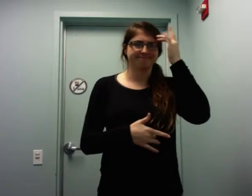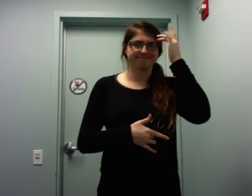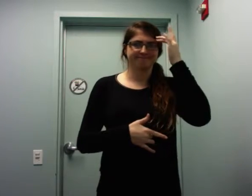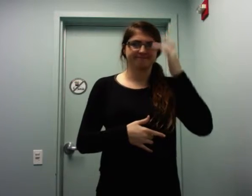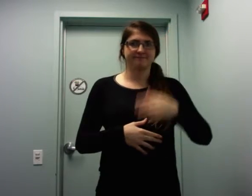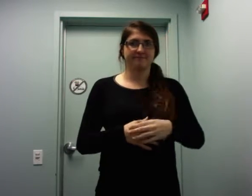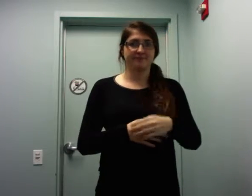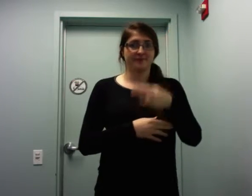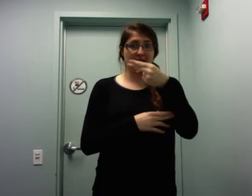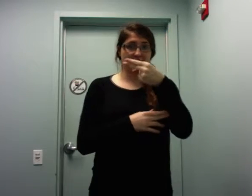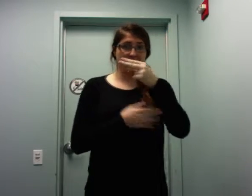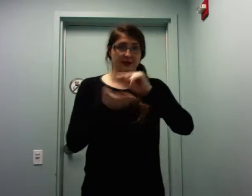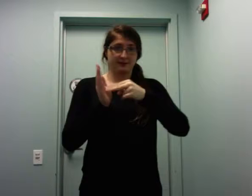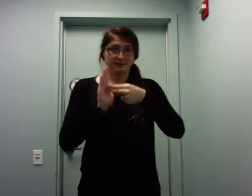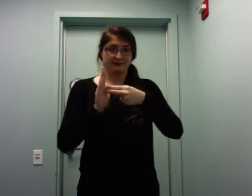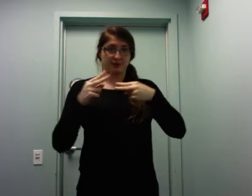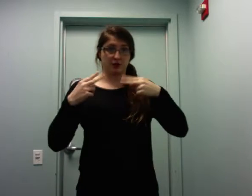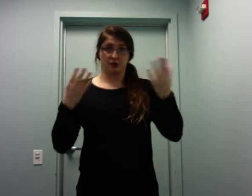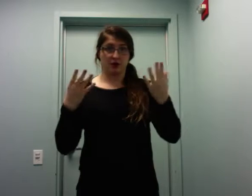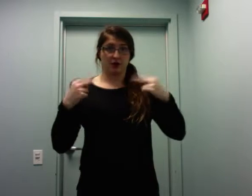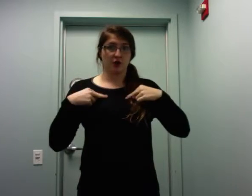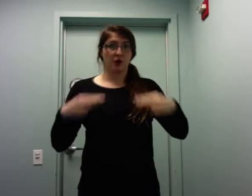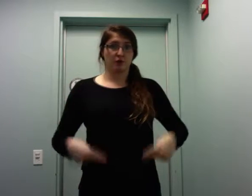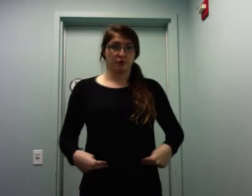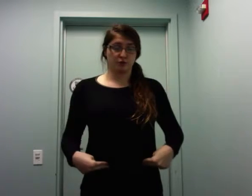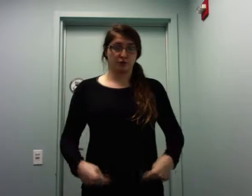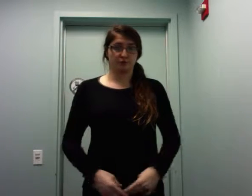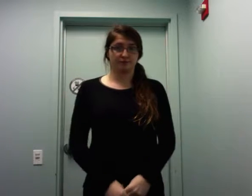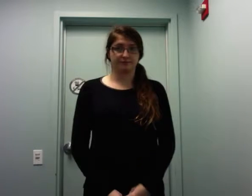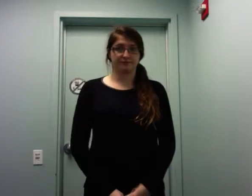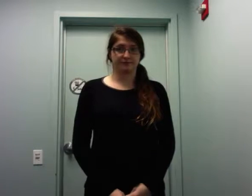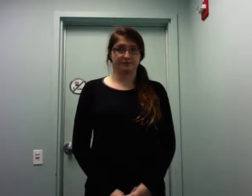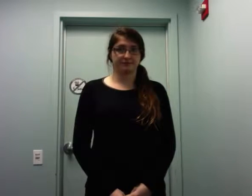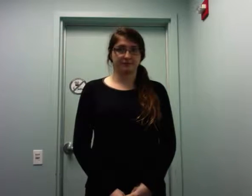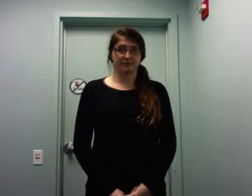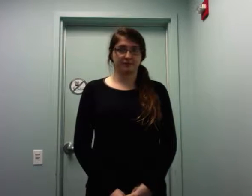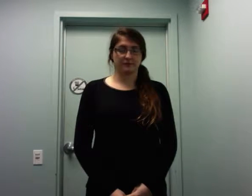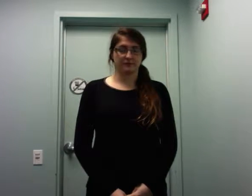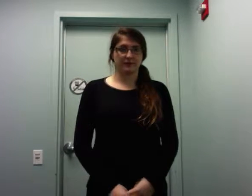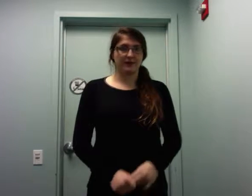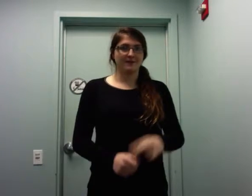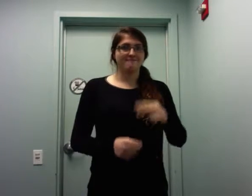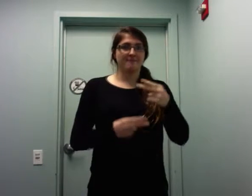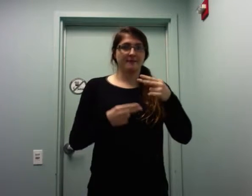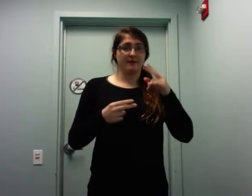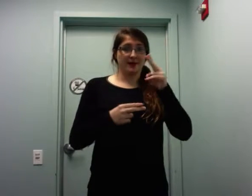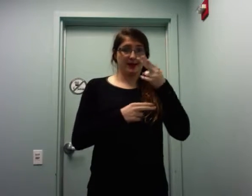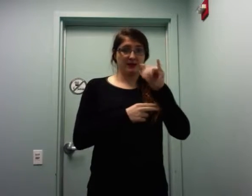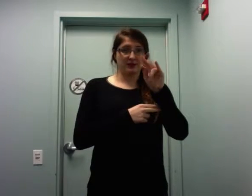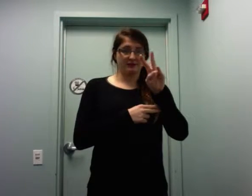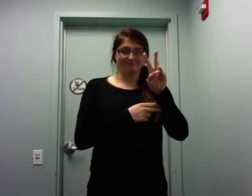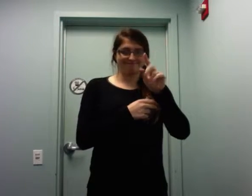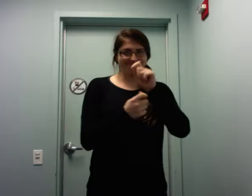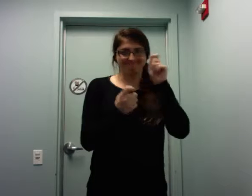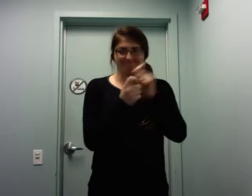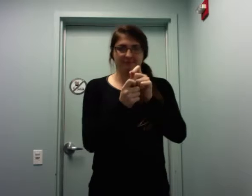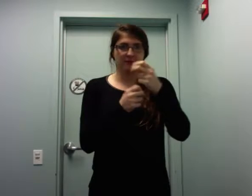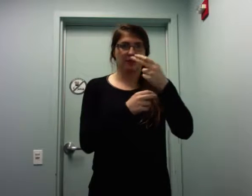It stands for human. This is a human virus. It is species specific to human beings. No other animal or organism